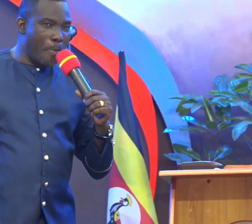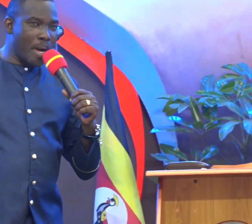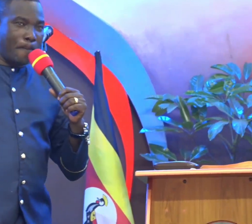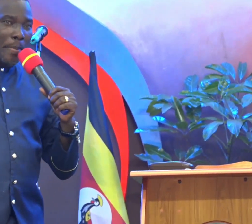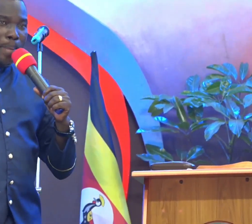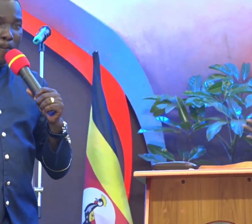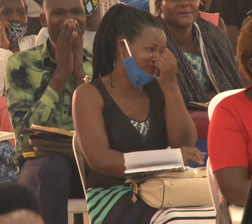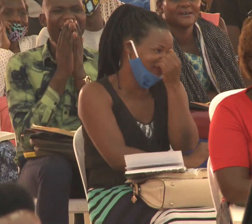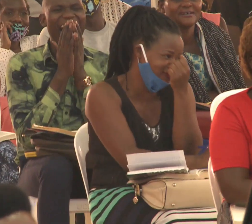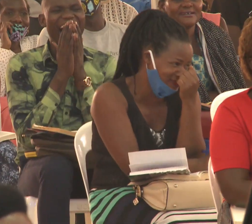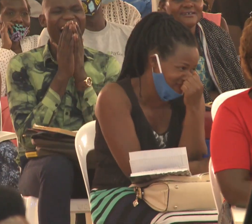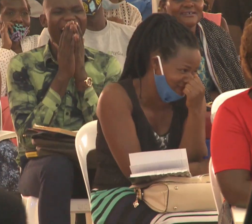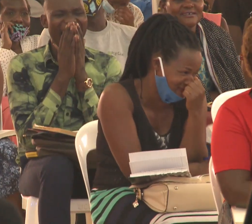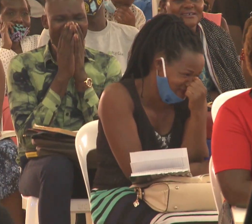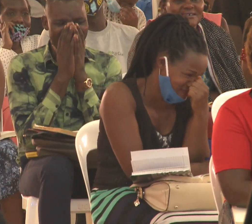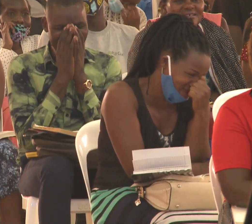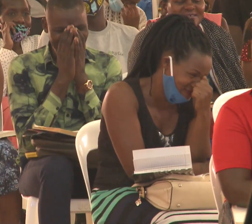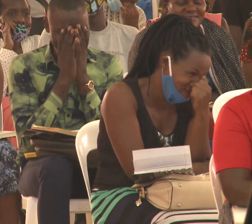Peri pe.